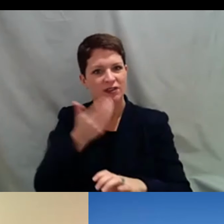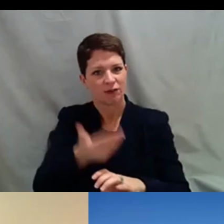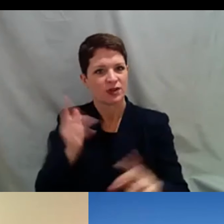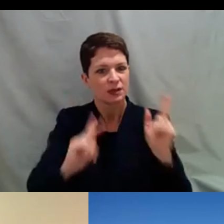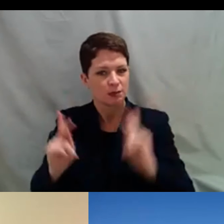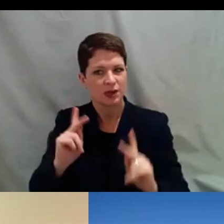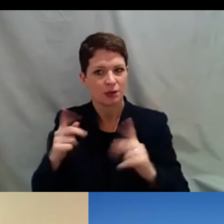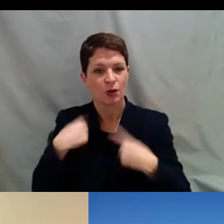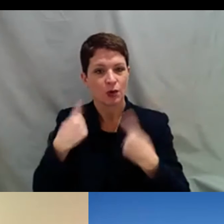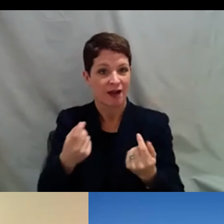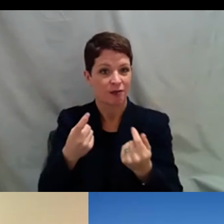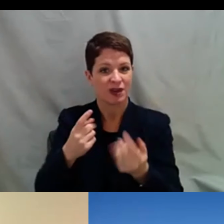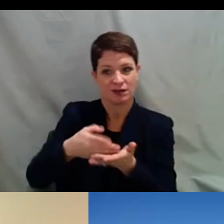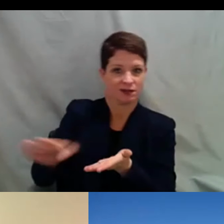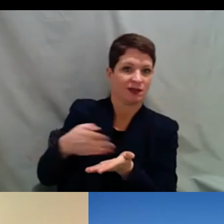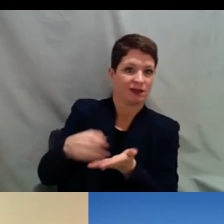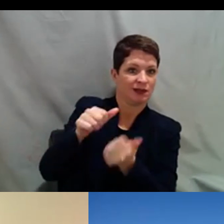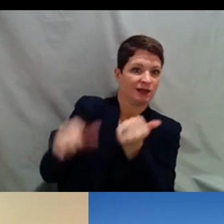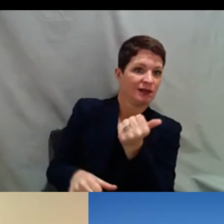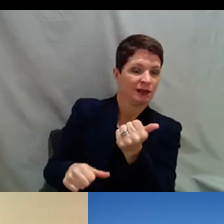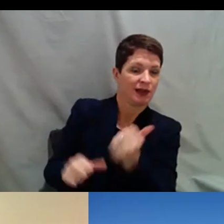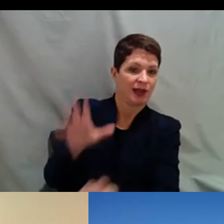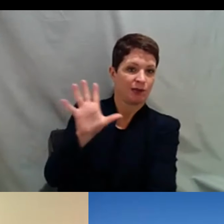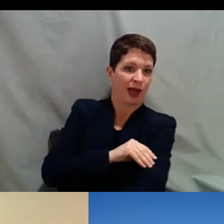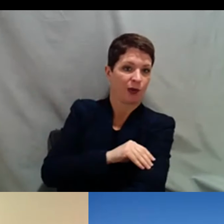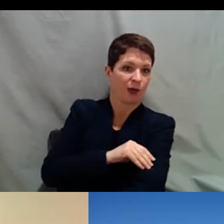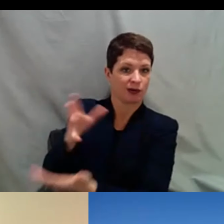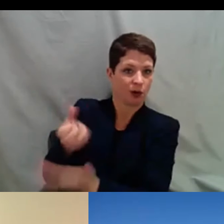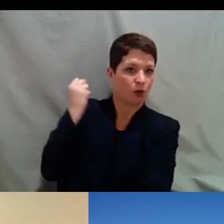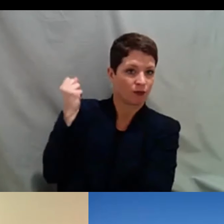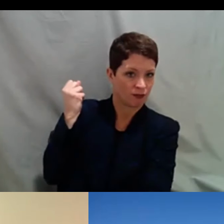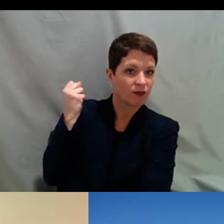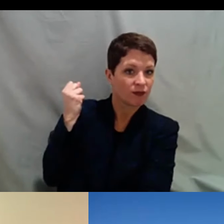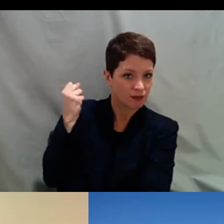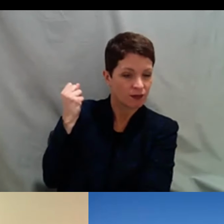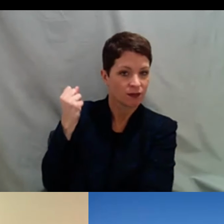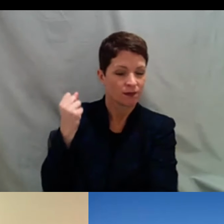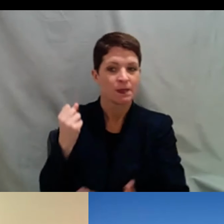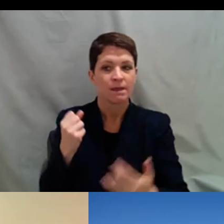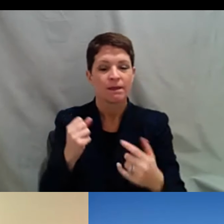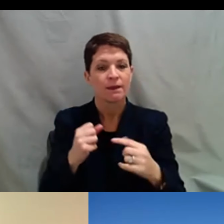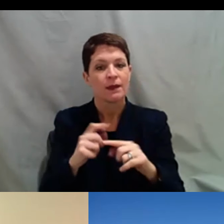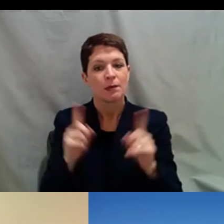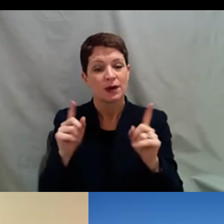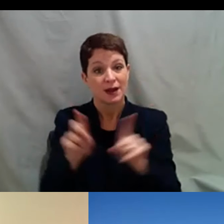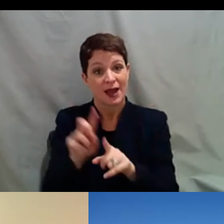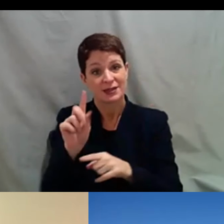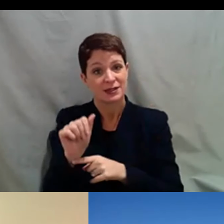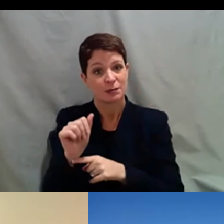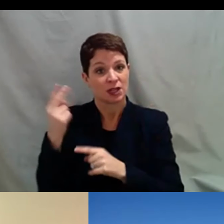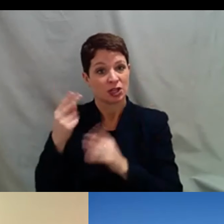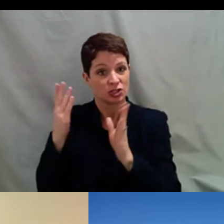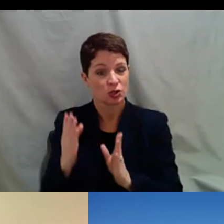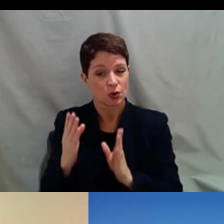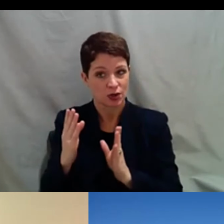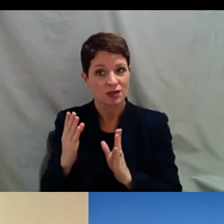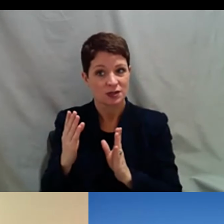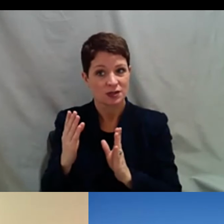who have been subordinated and disempowered. And I think sort of as disability historians, we grow